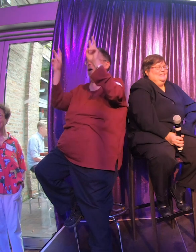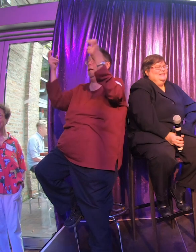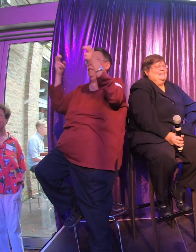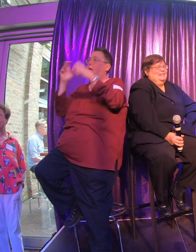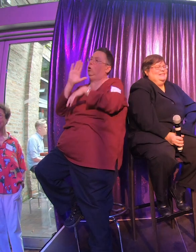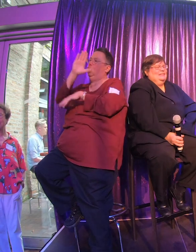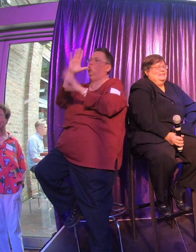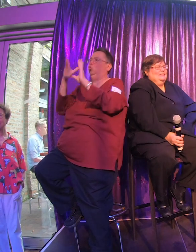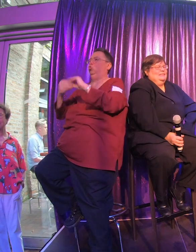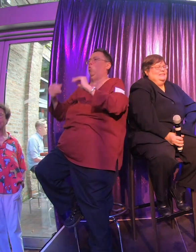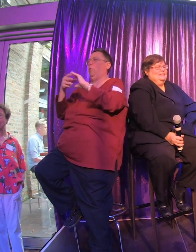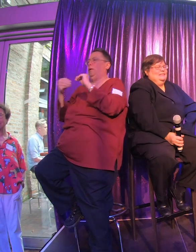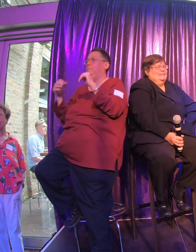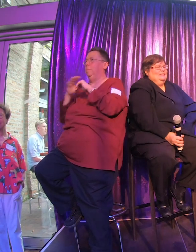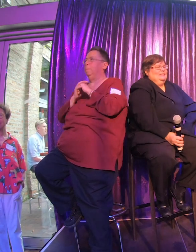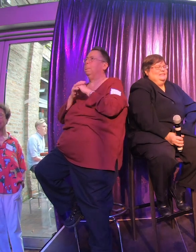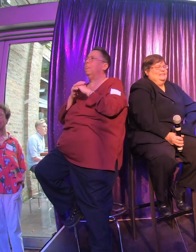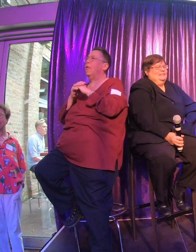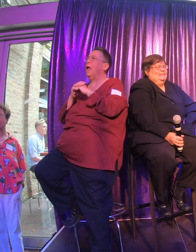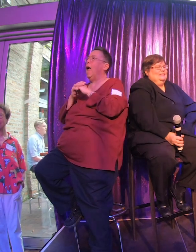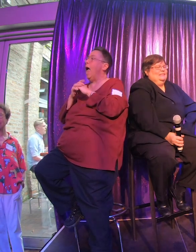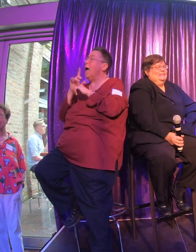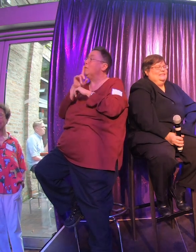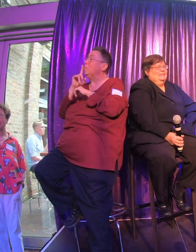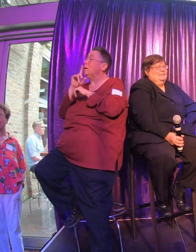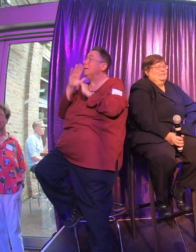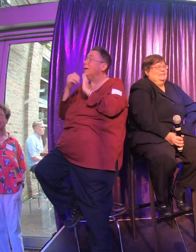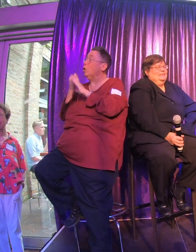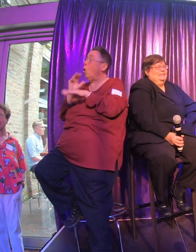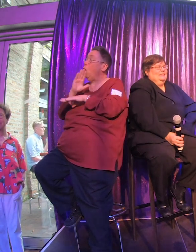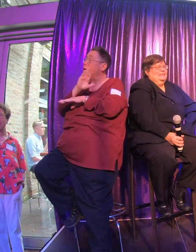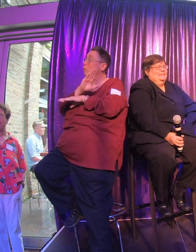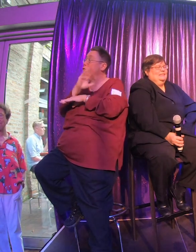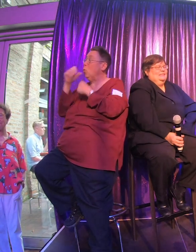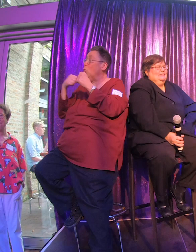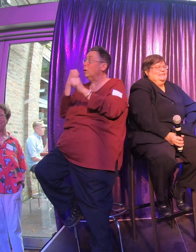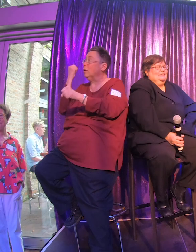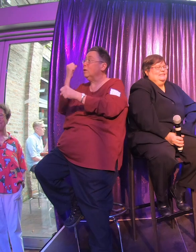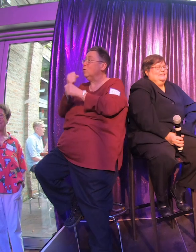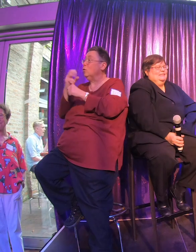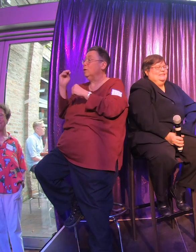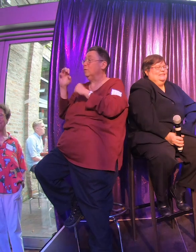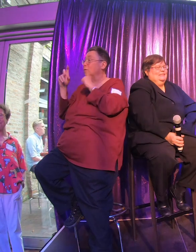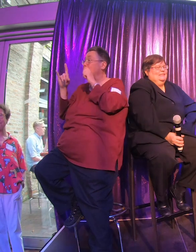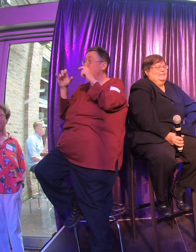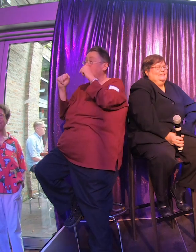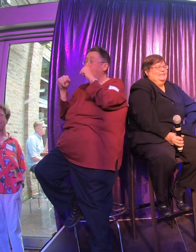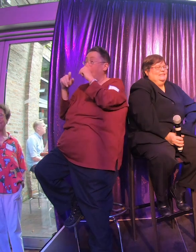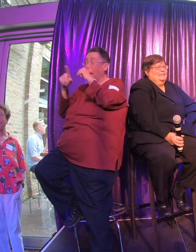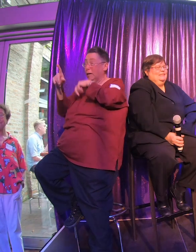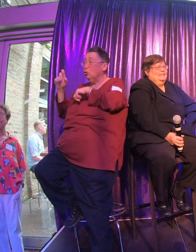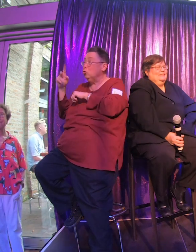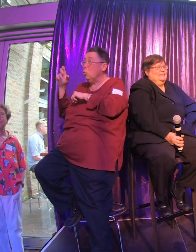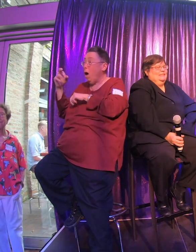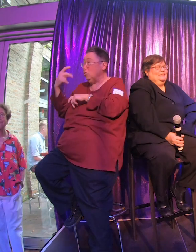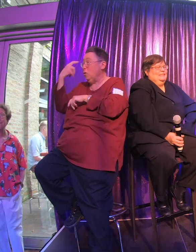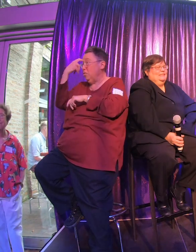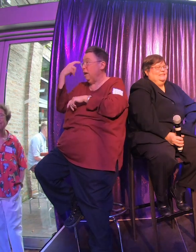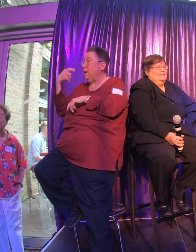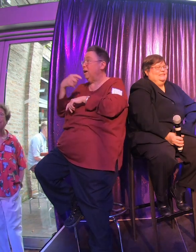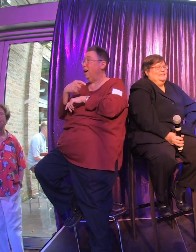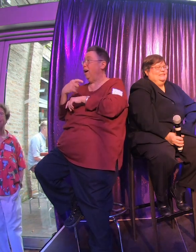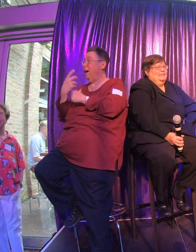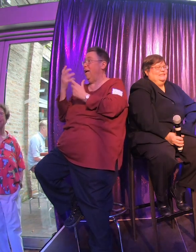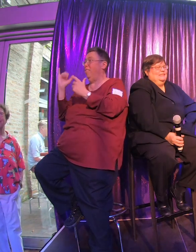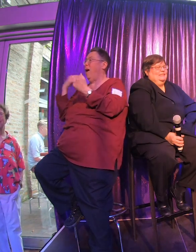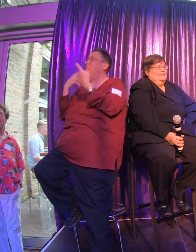"Historic." And in all of your years in the media, did you ever think that that was going